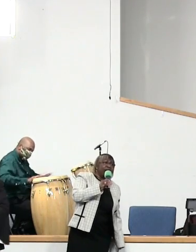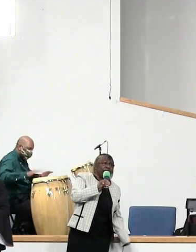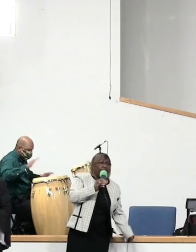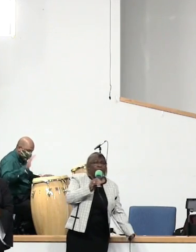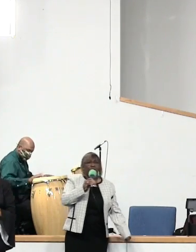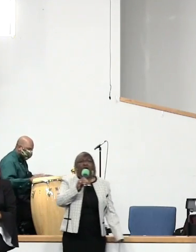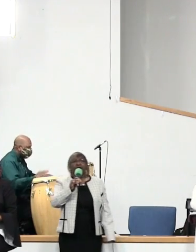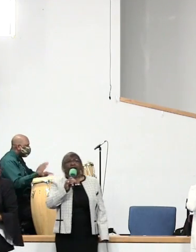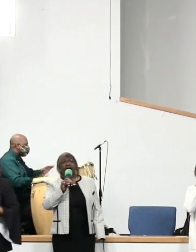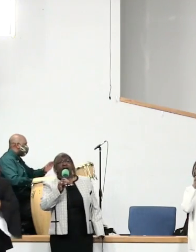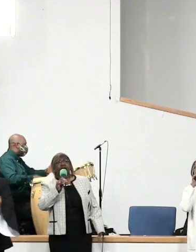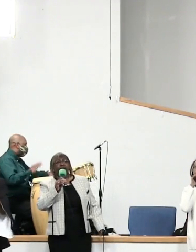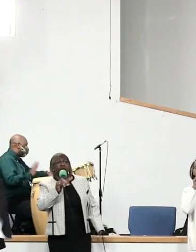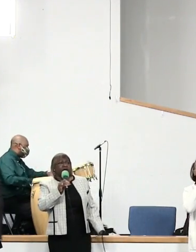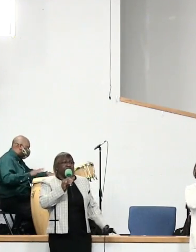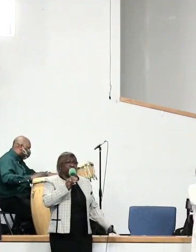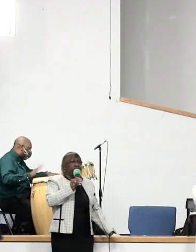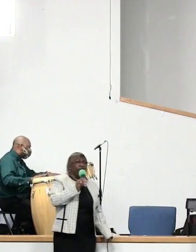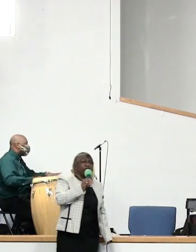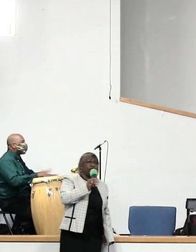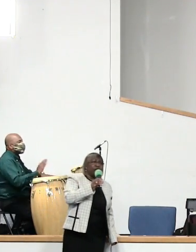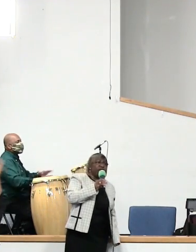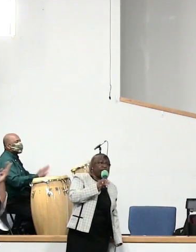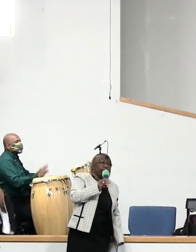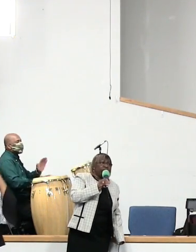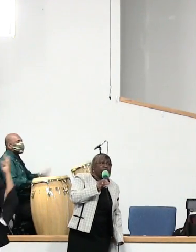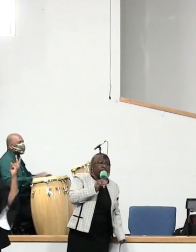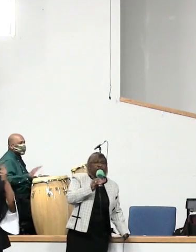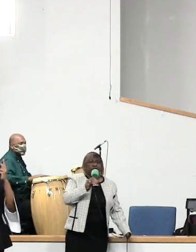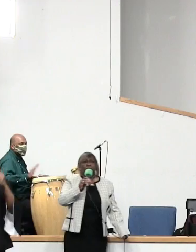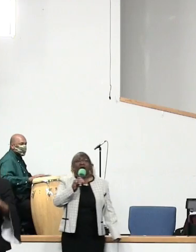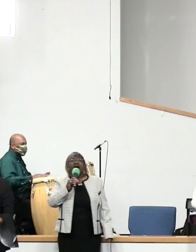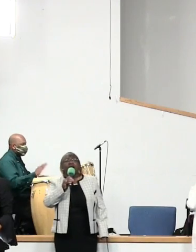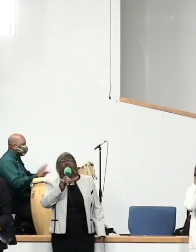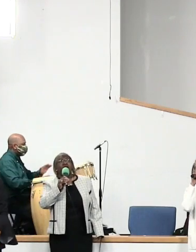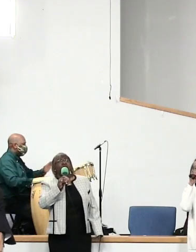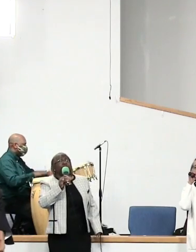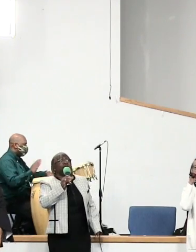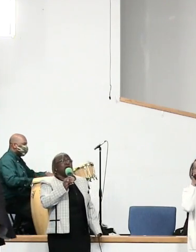I'm walking in your victory.